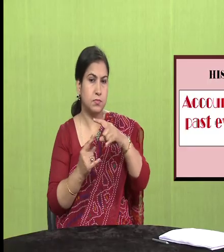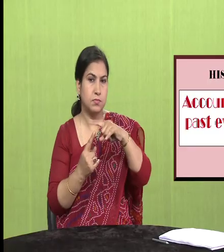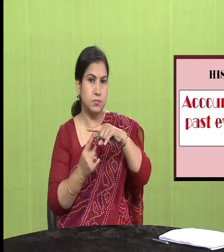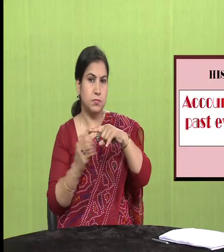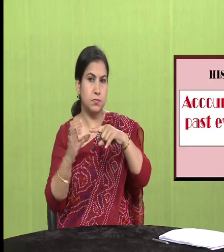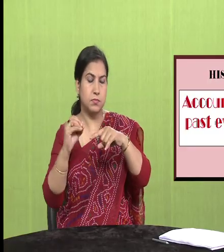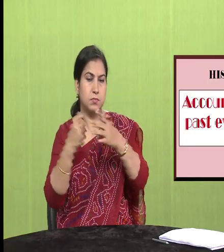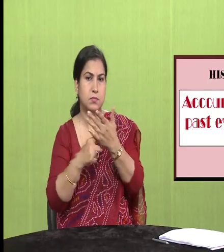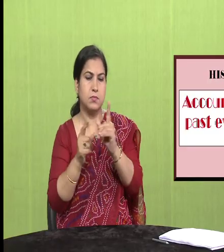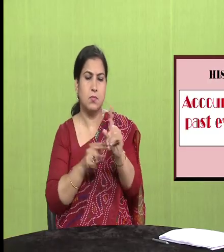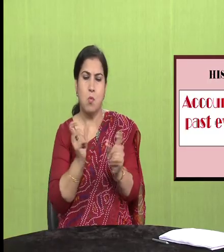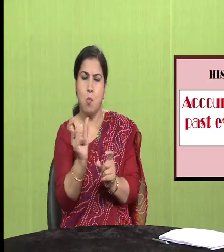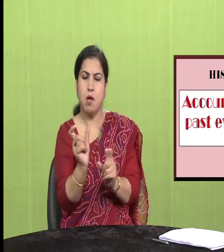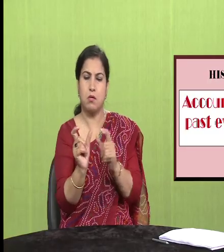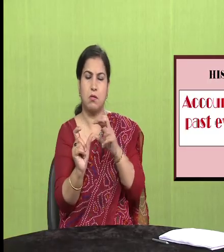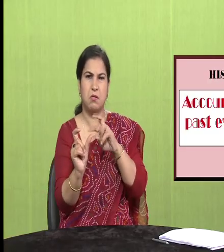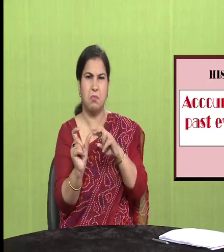History is an account of events